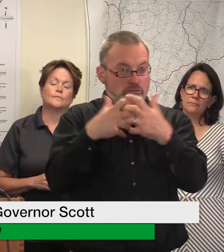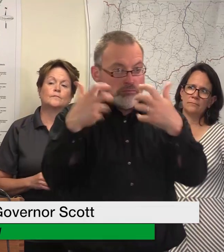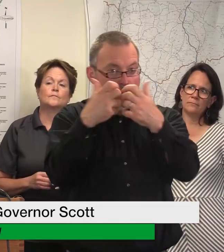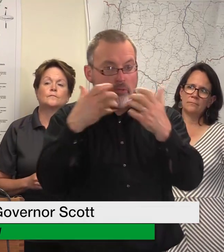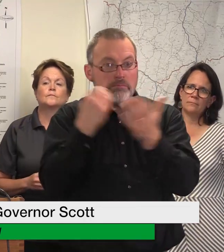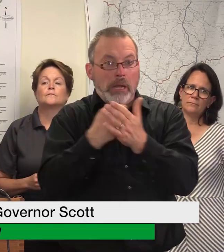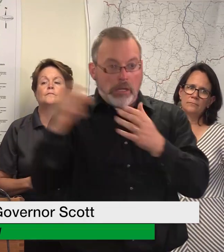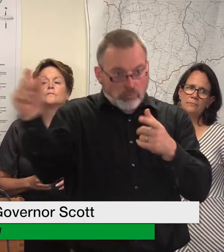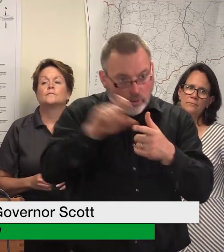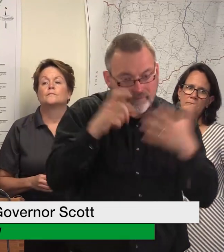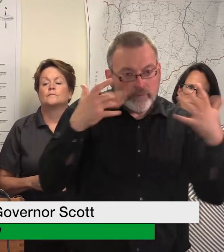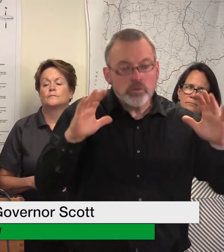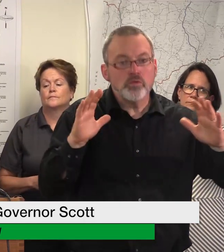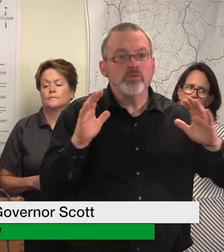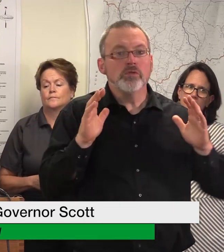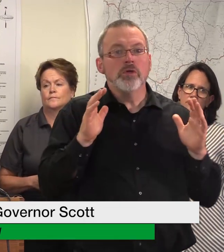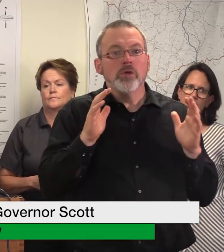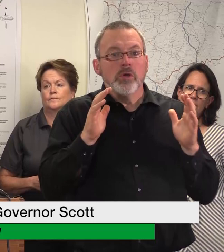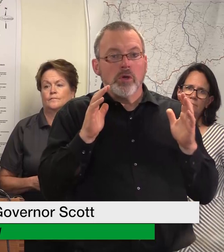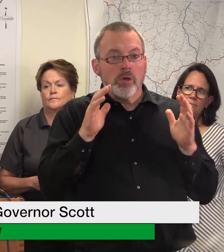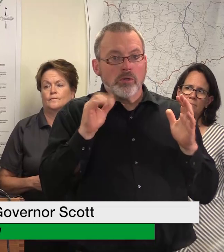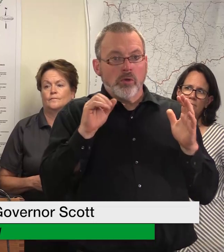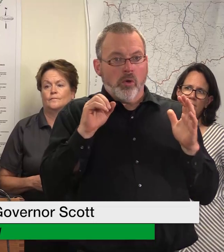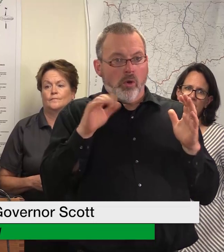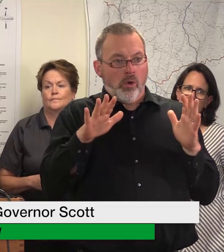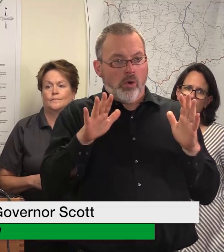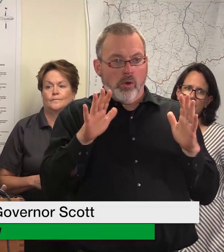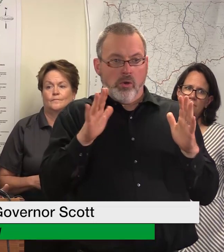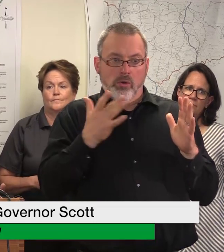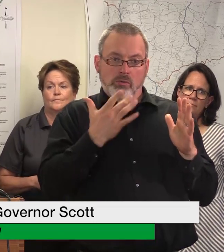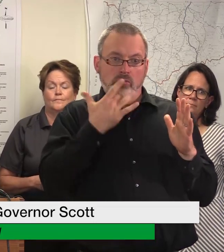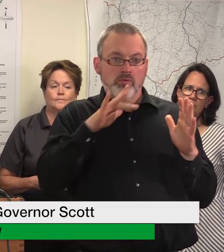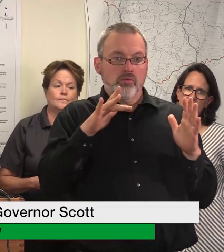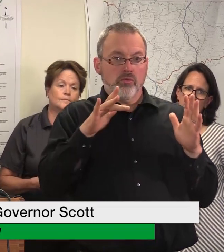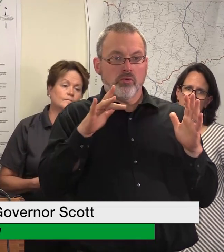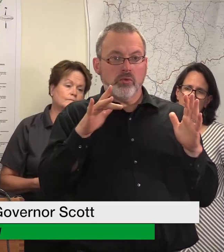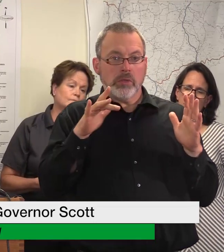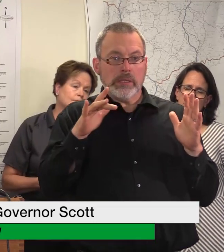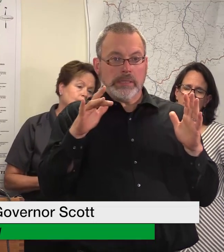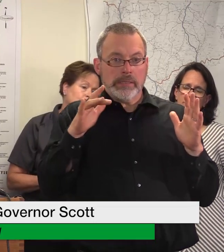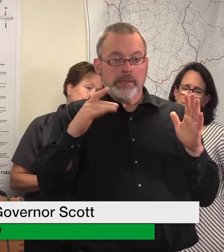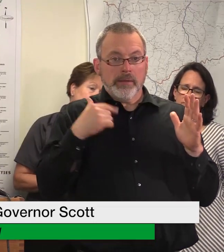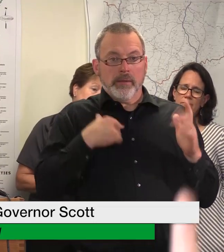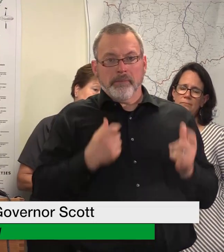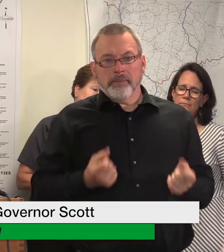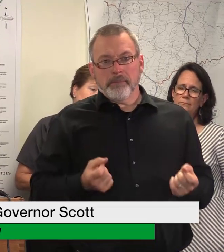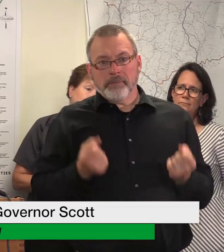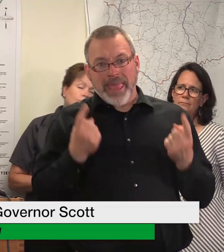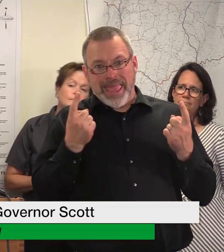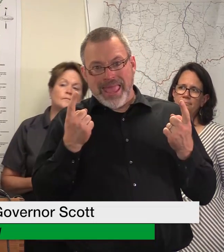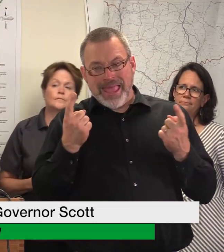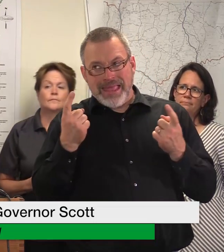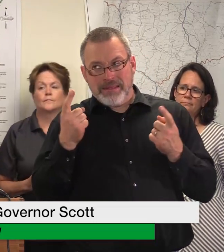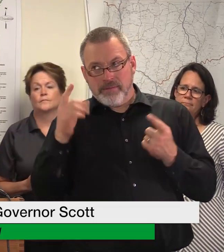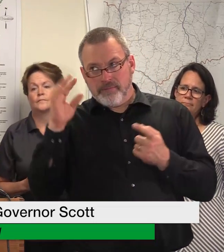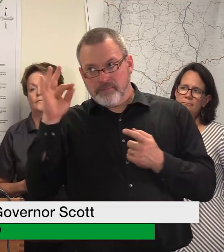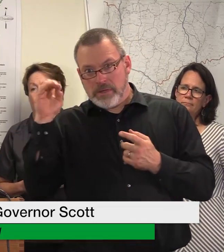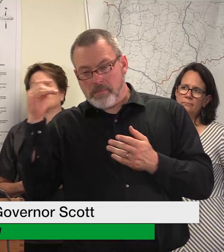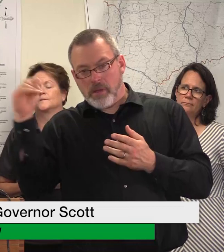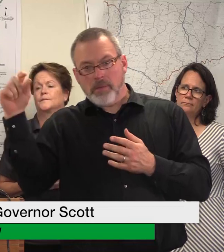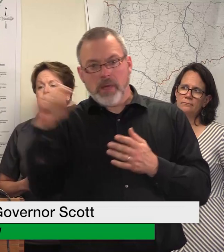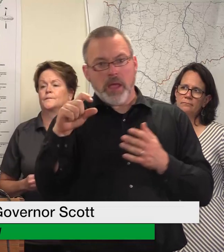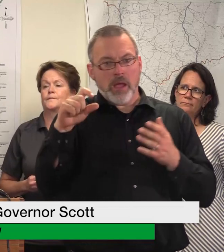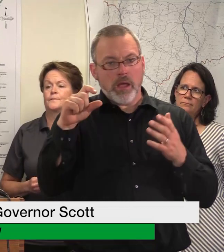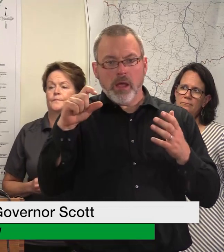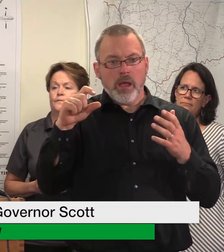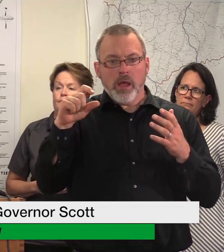So this money is probably already spent just in terms of FEMA match. And when you think about, we